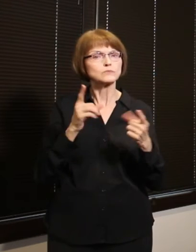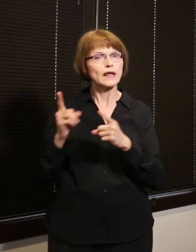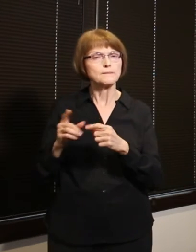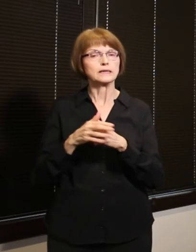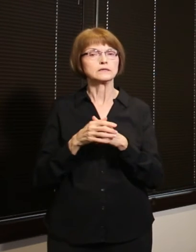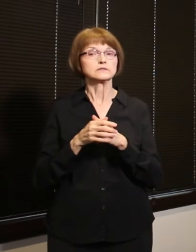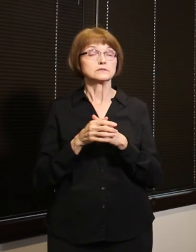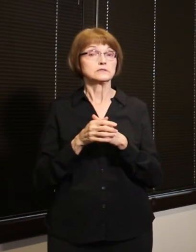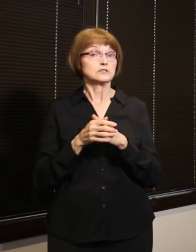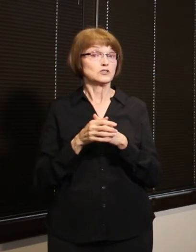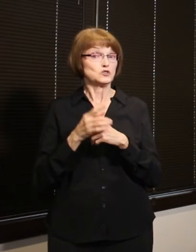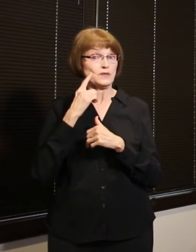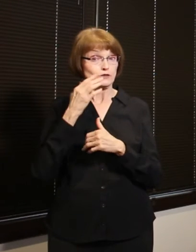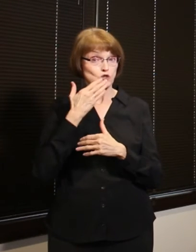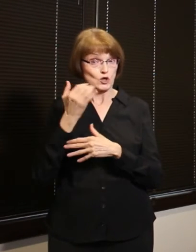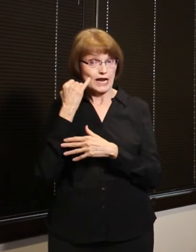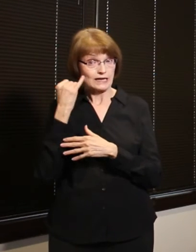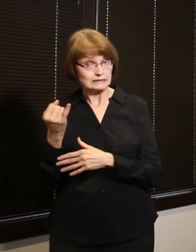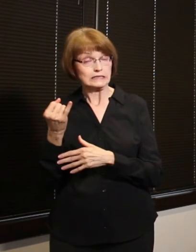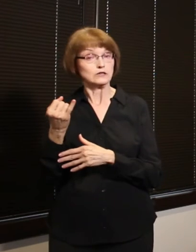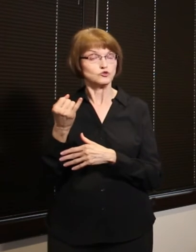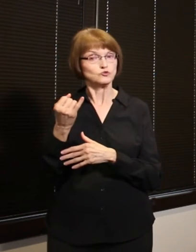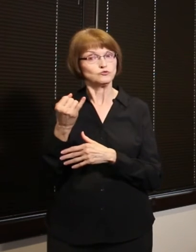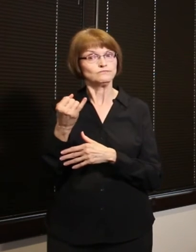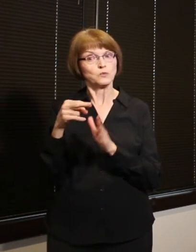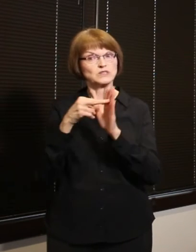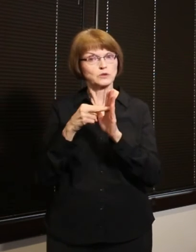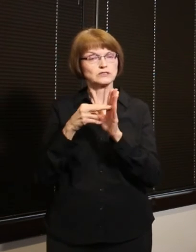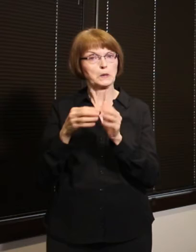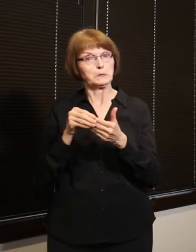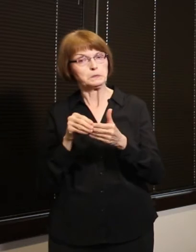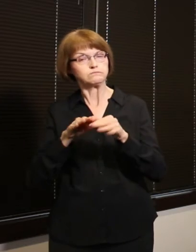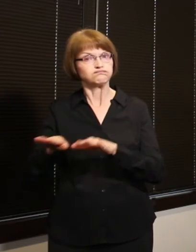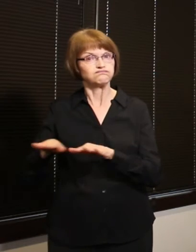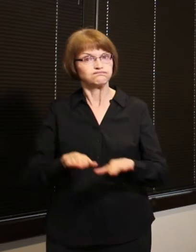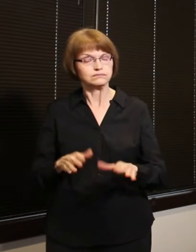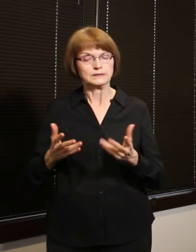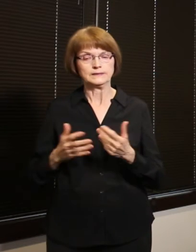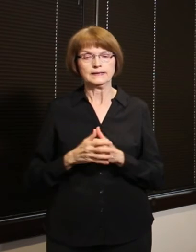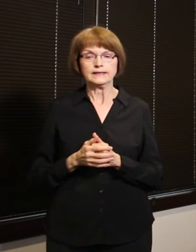restrictions? It's challenging to,